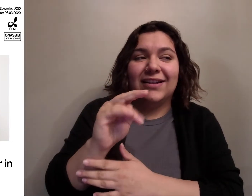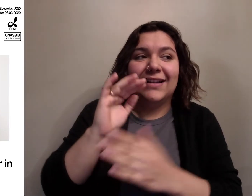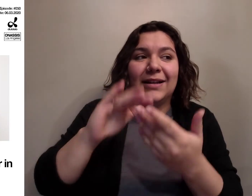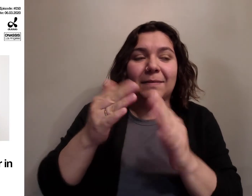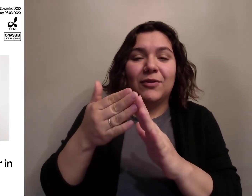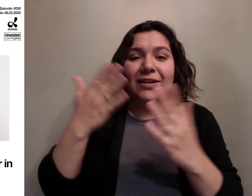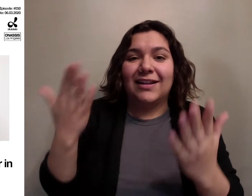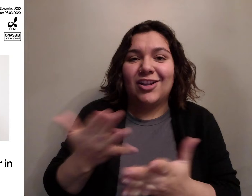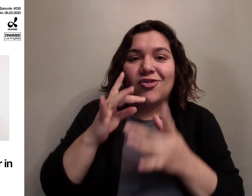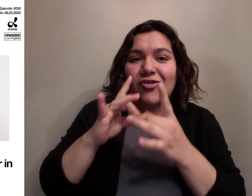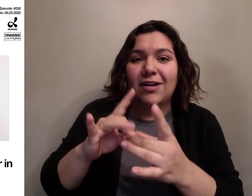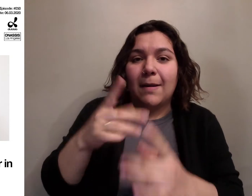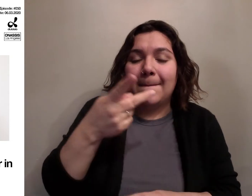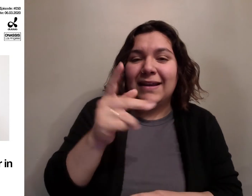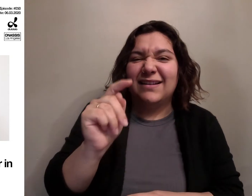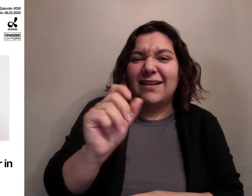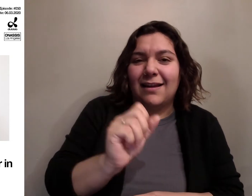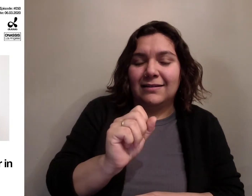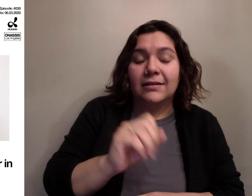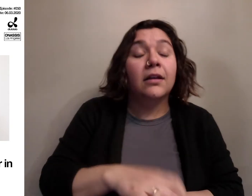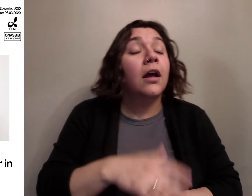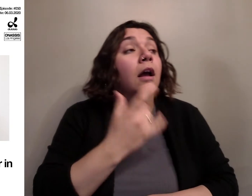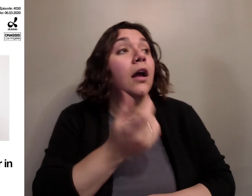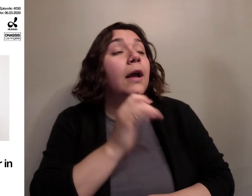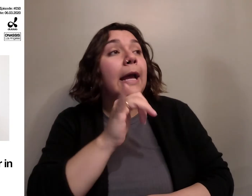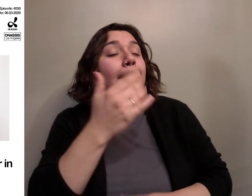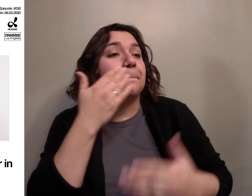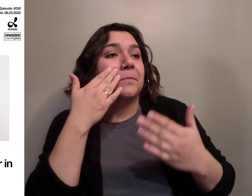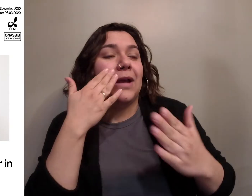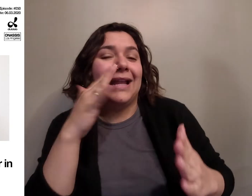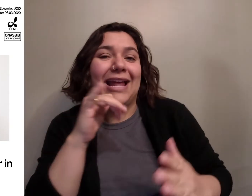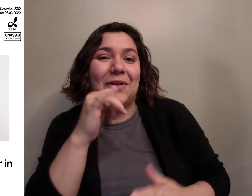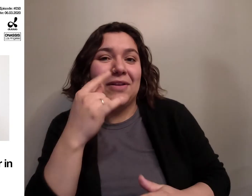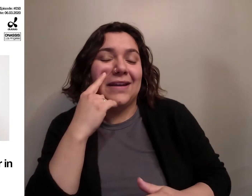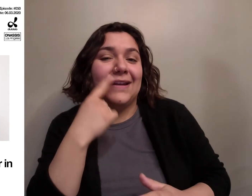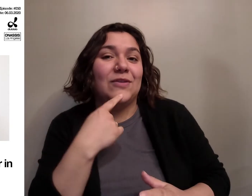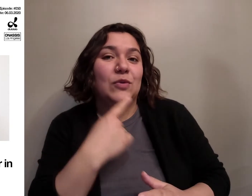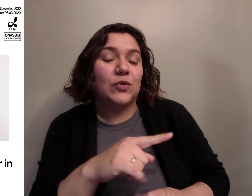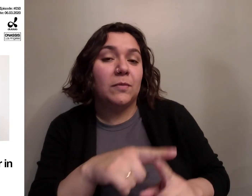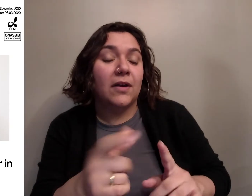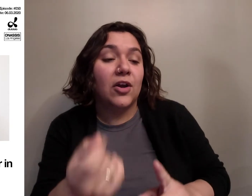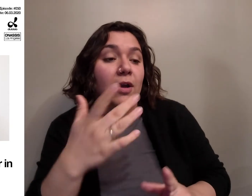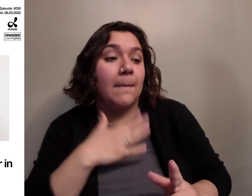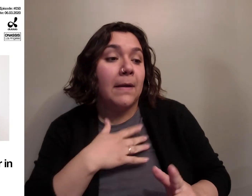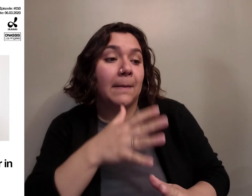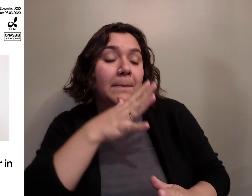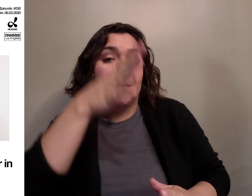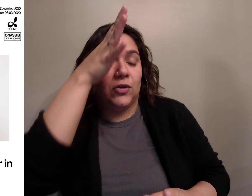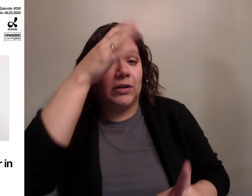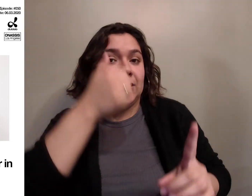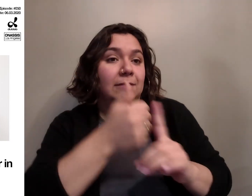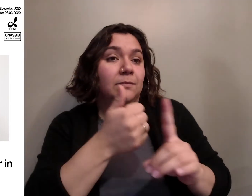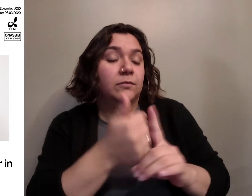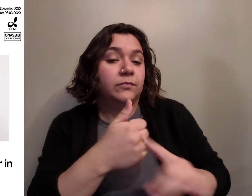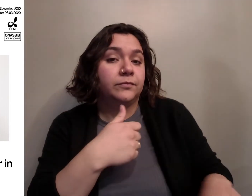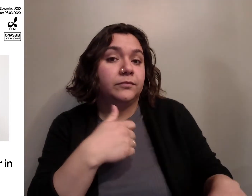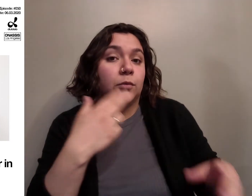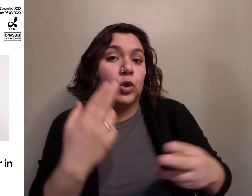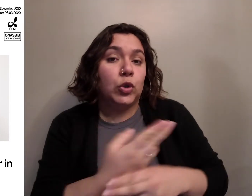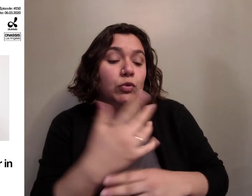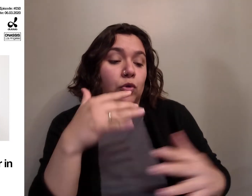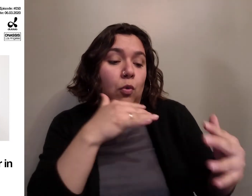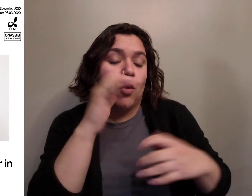organizing for the Haitian community here, especially around TPS. Do you know, I don't think I ever told you,